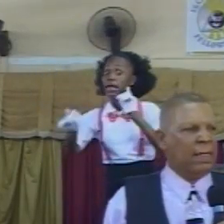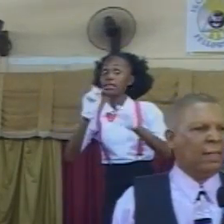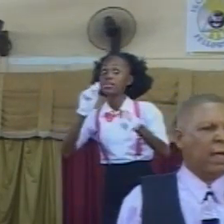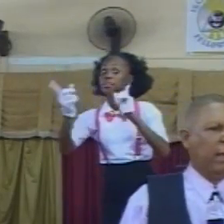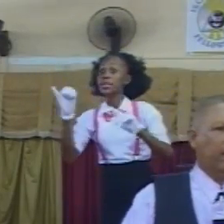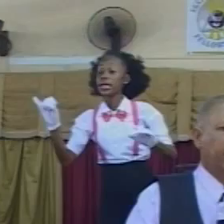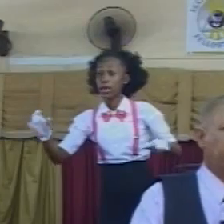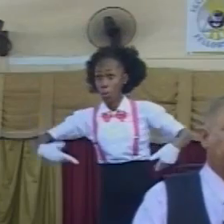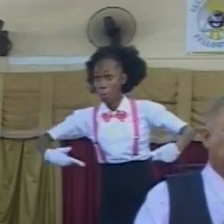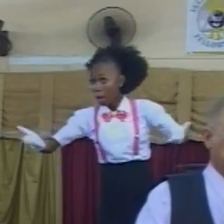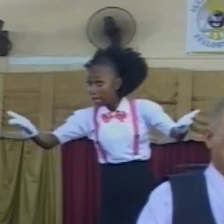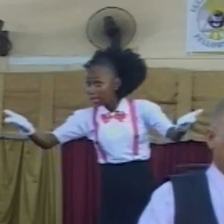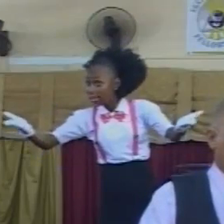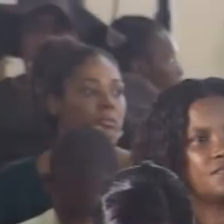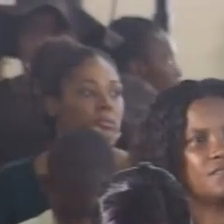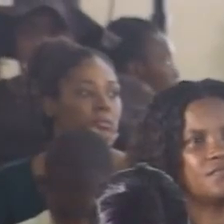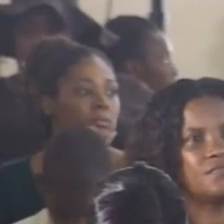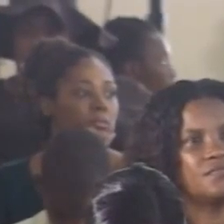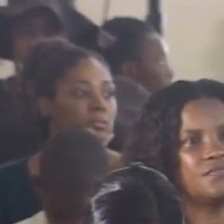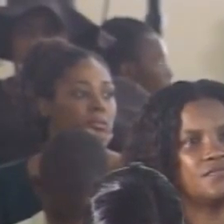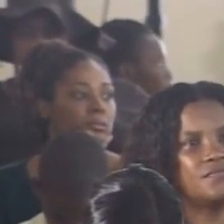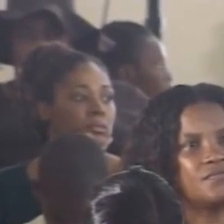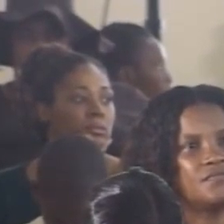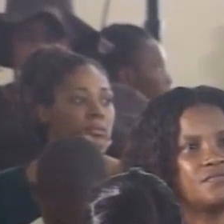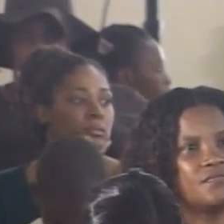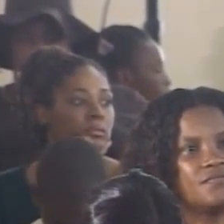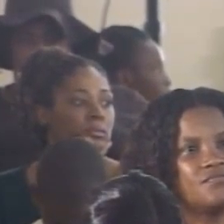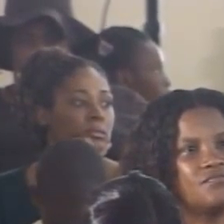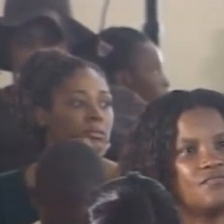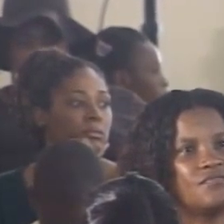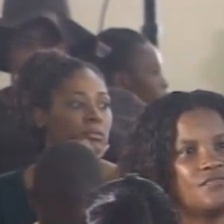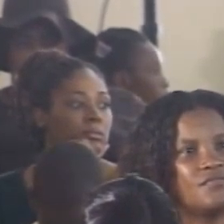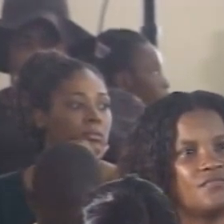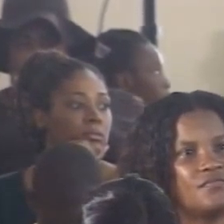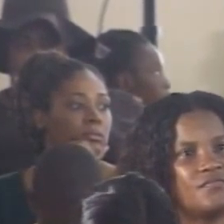What is he saying? He wants to bomb churches